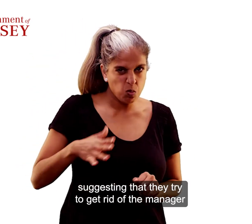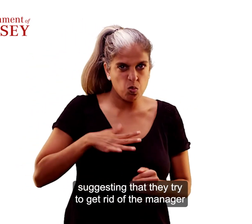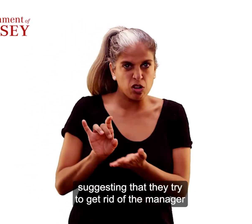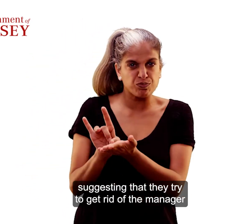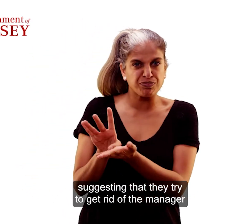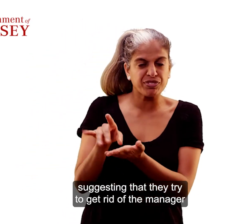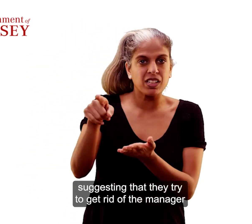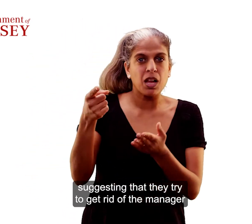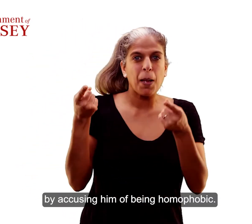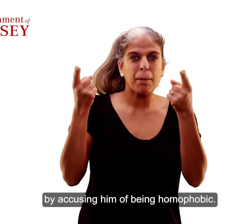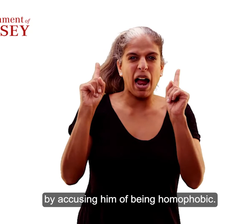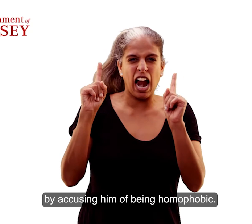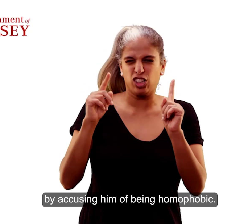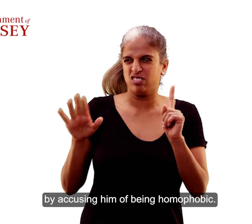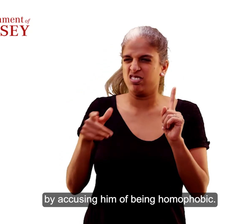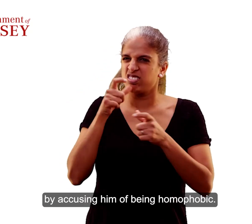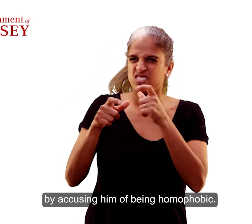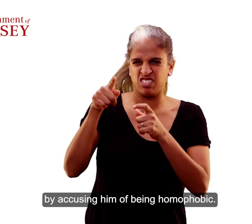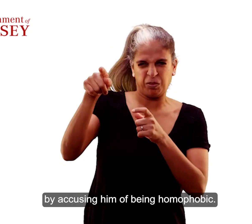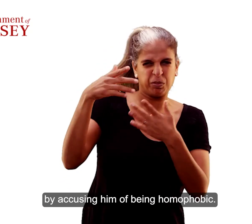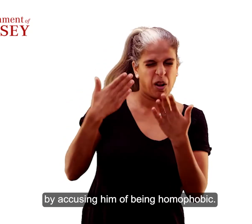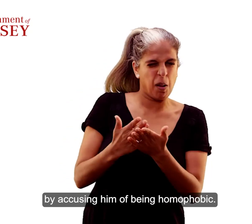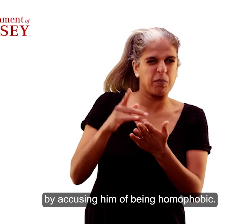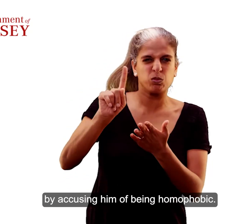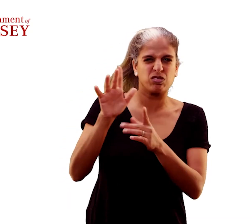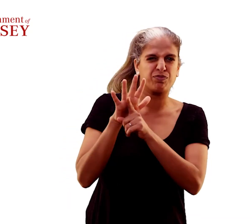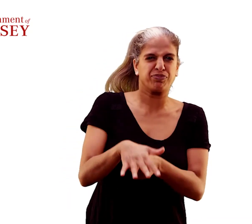the manager by accusing him of being homophobic.